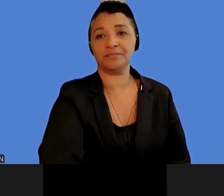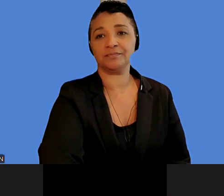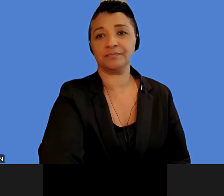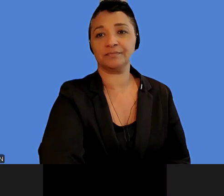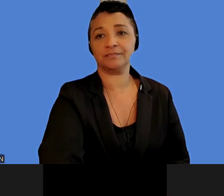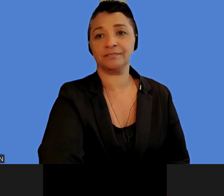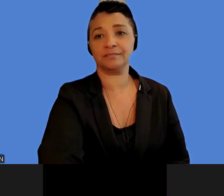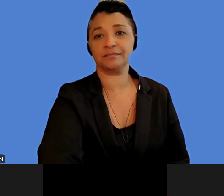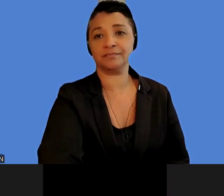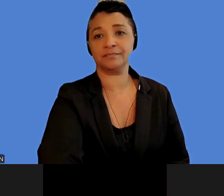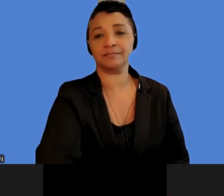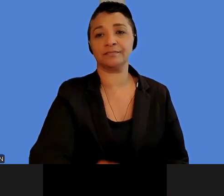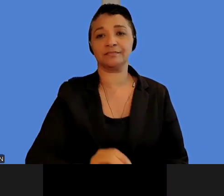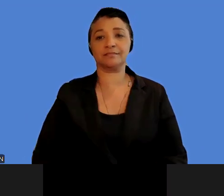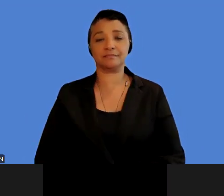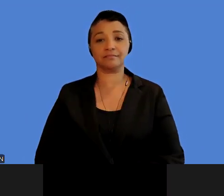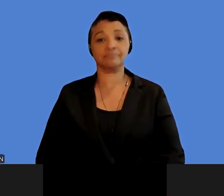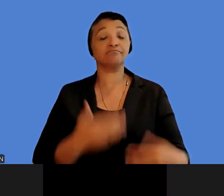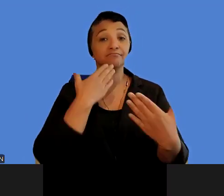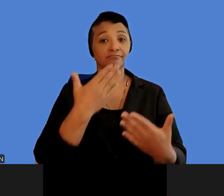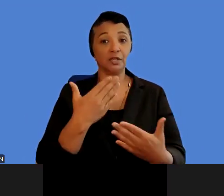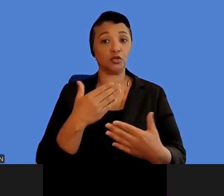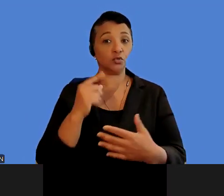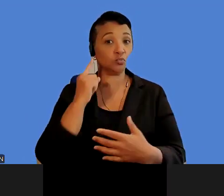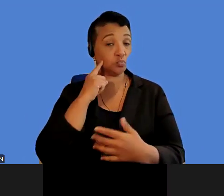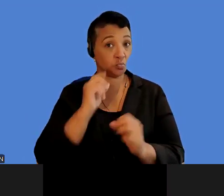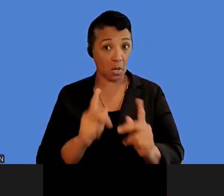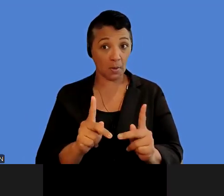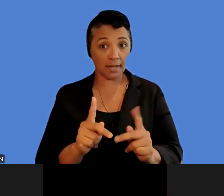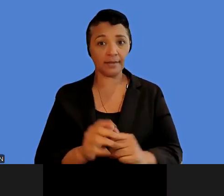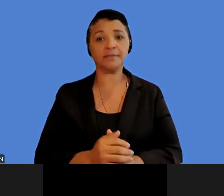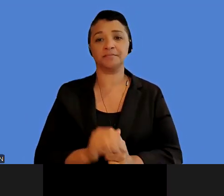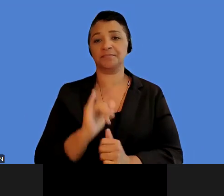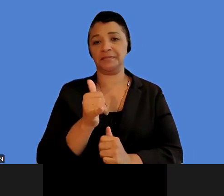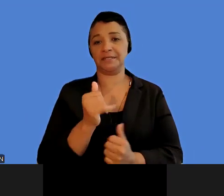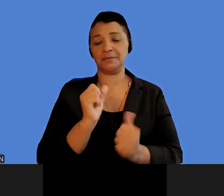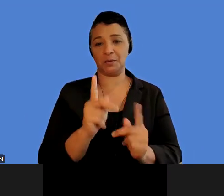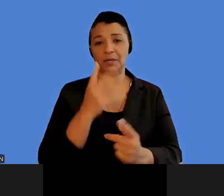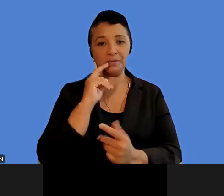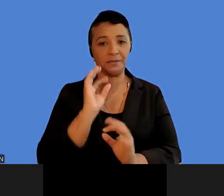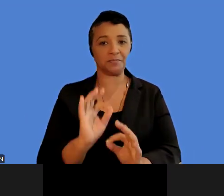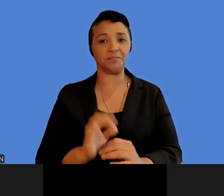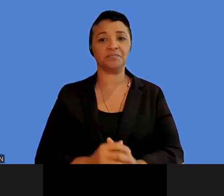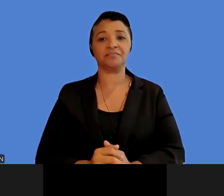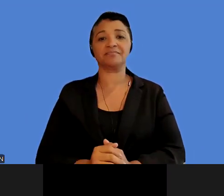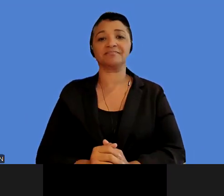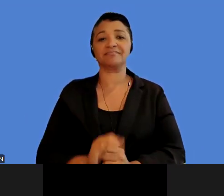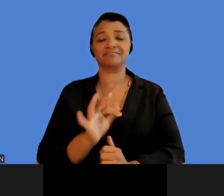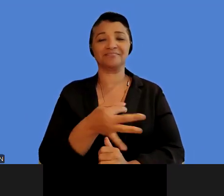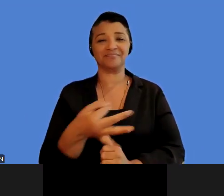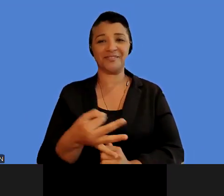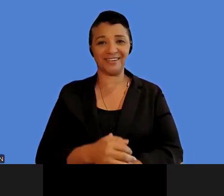Thank you, Rosario. Can you hear me okay? Yes, we can hear you okay. Perfect. So